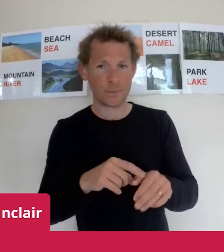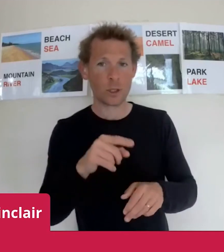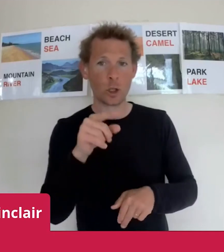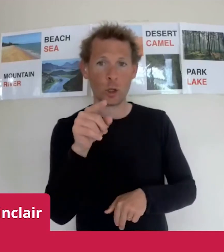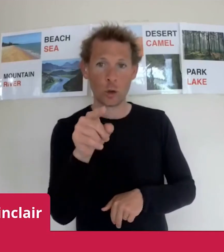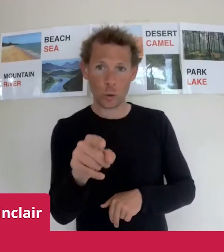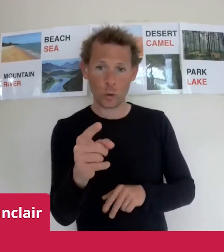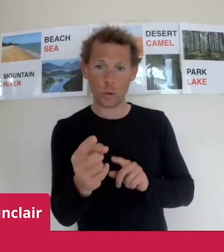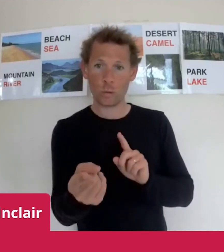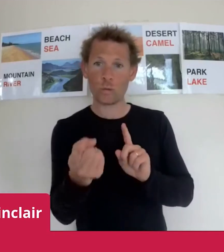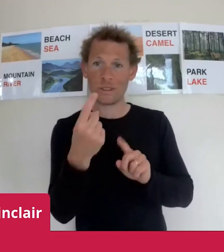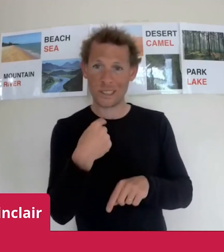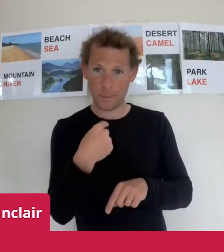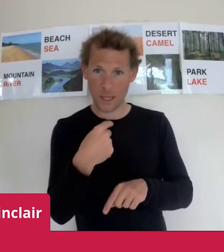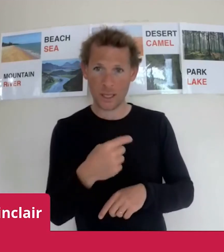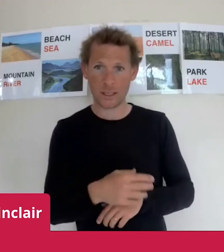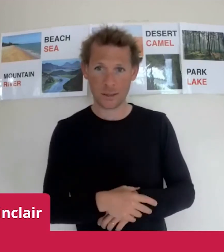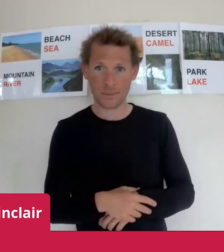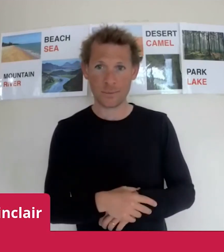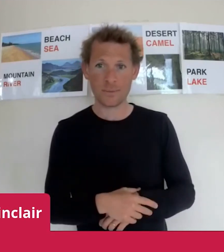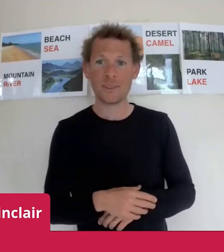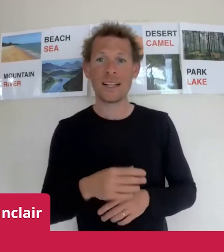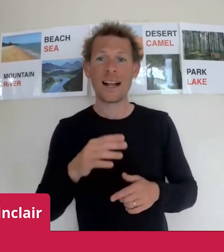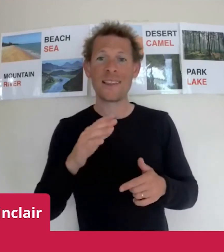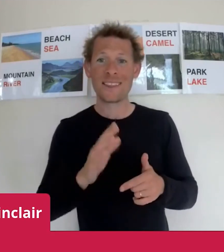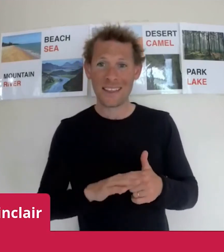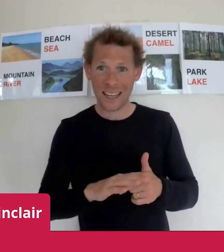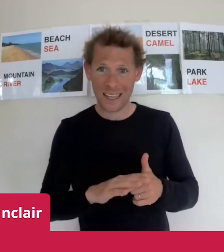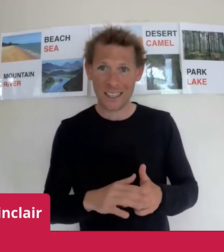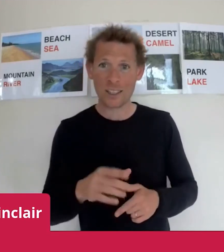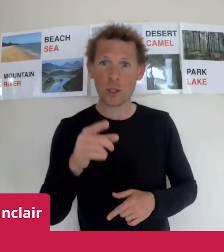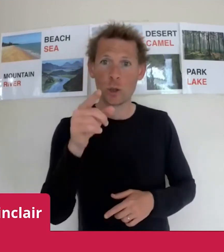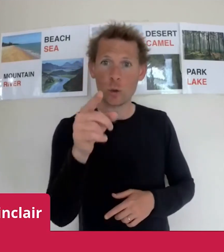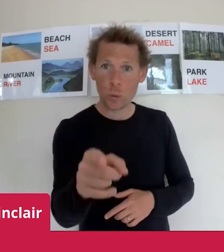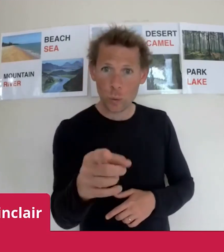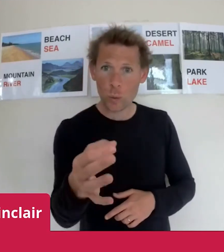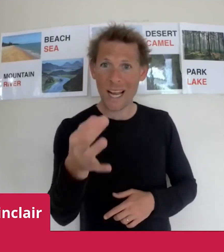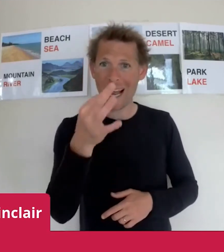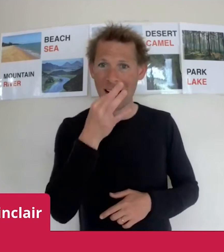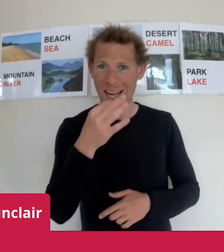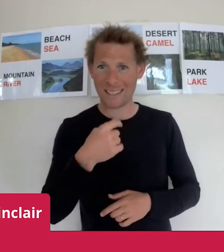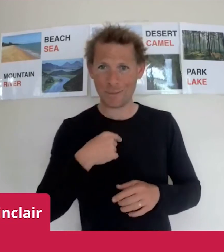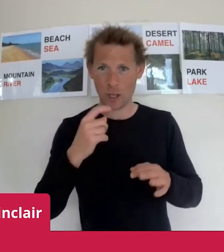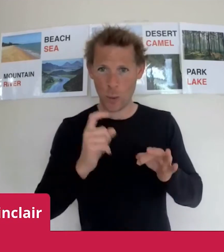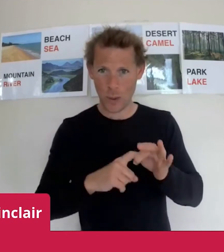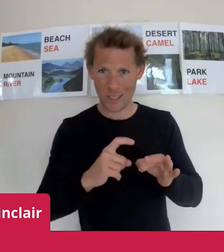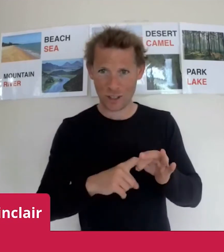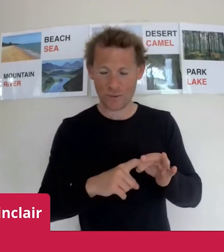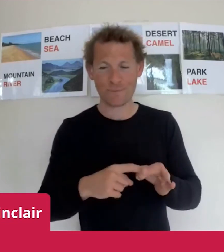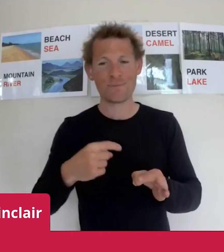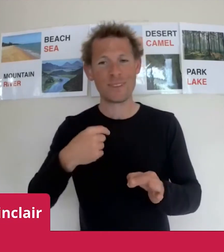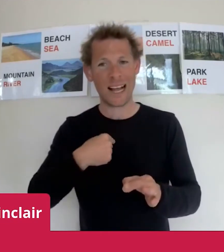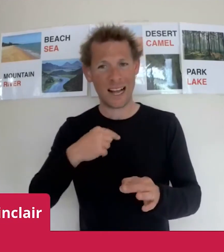a question, you then respond. Sorry, that was the first way we did it.